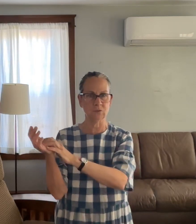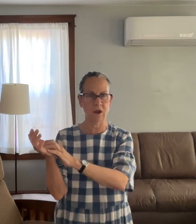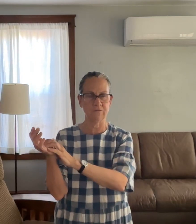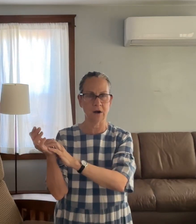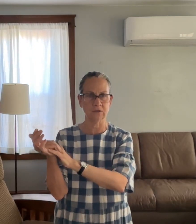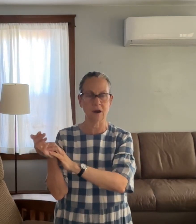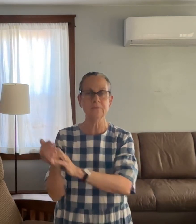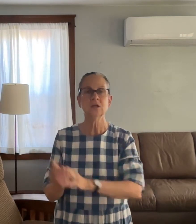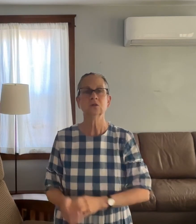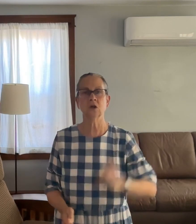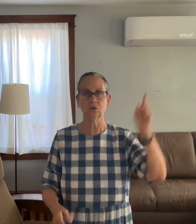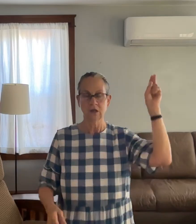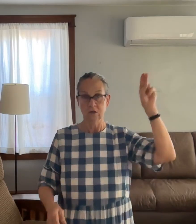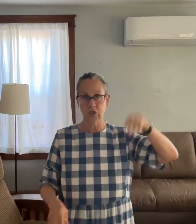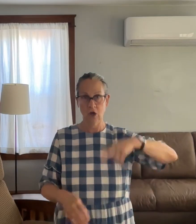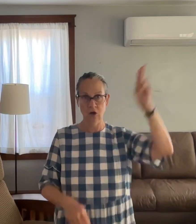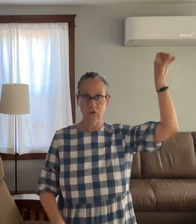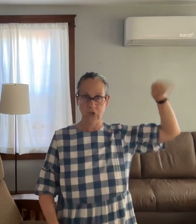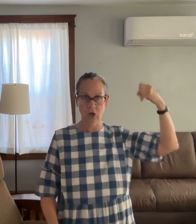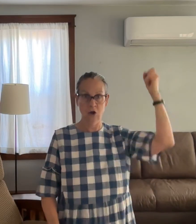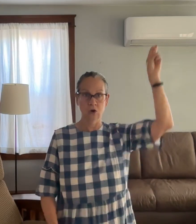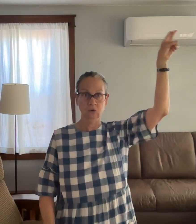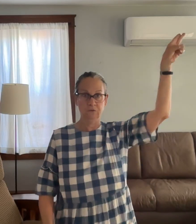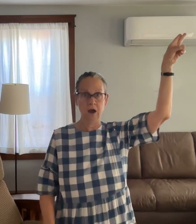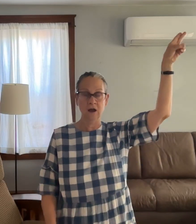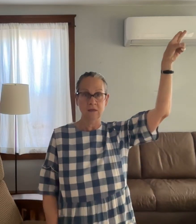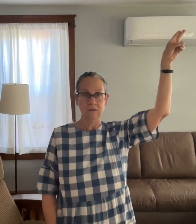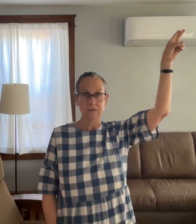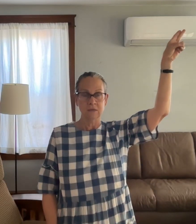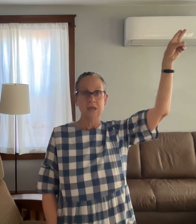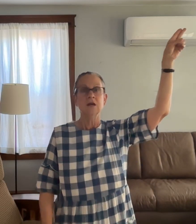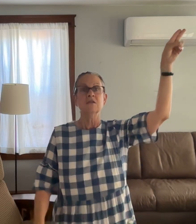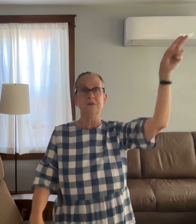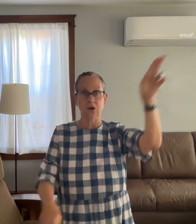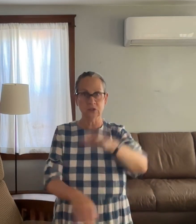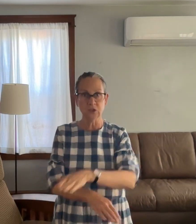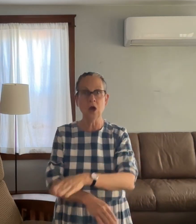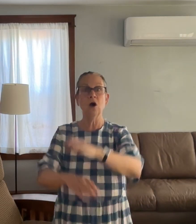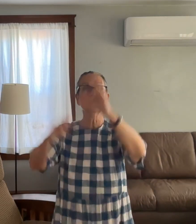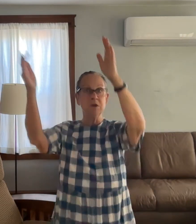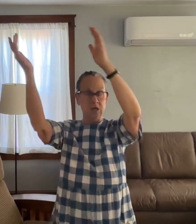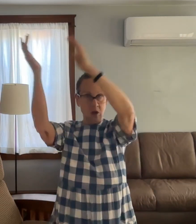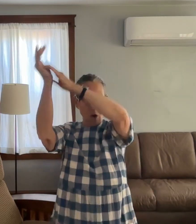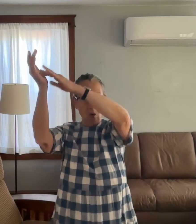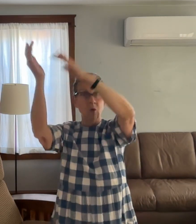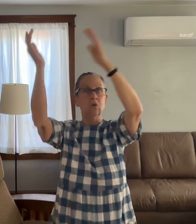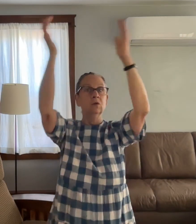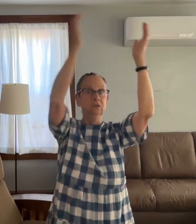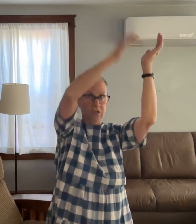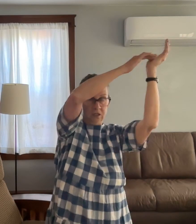way first, right? So, Jehovah. There's no behold,